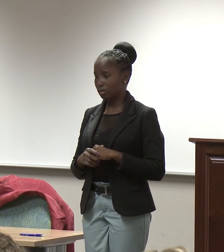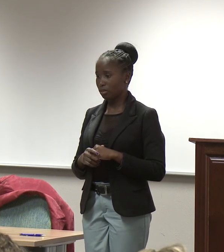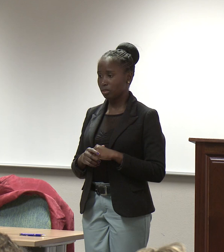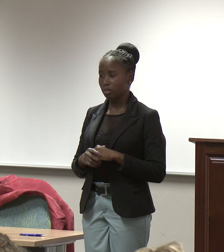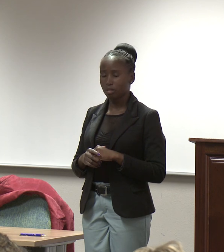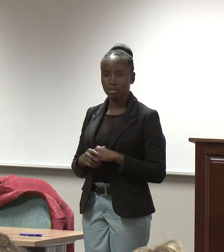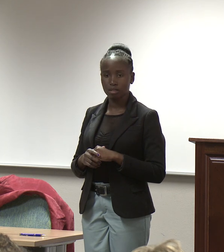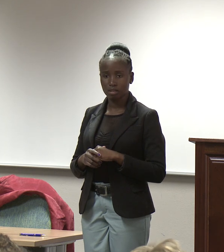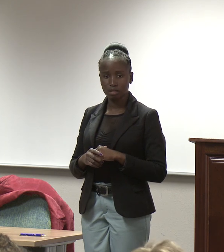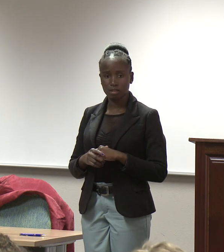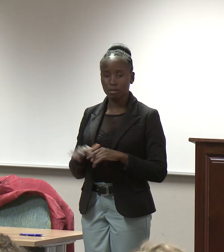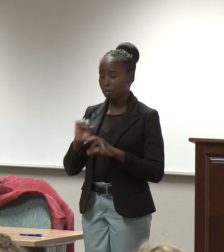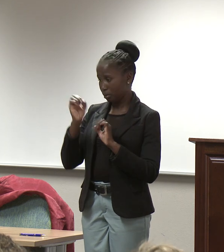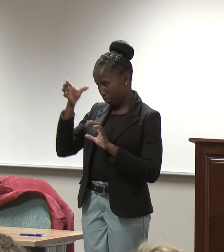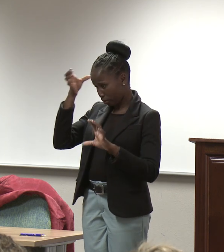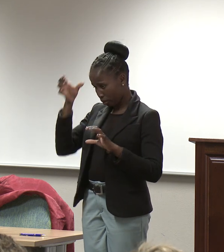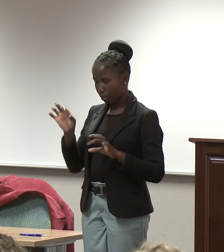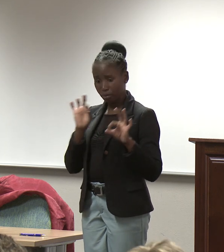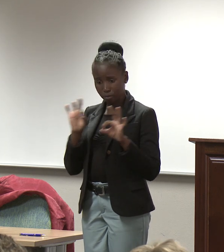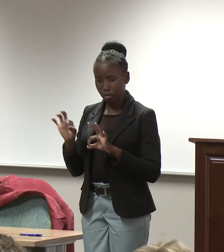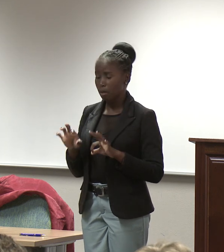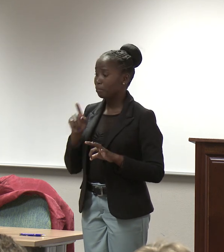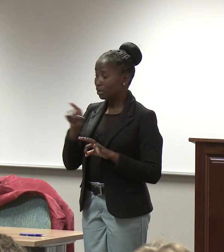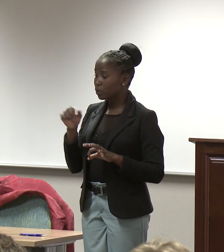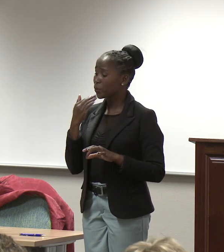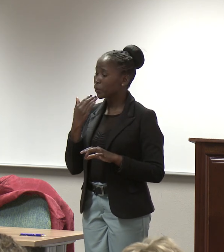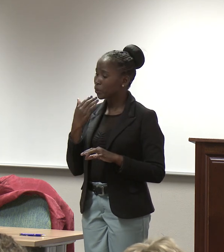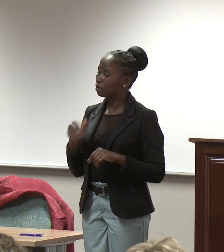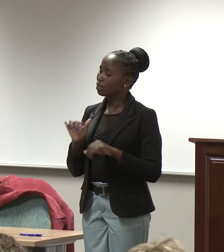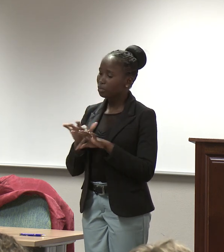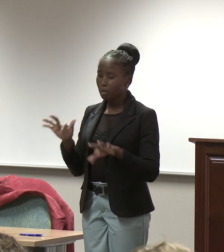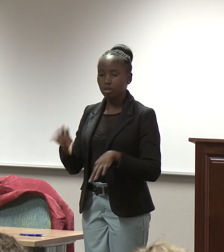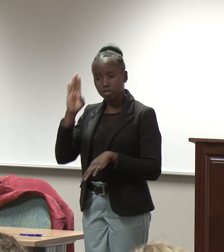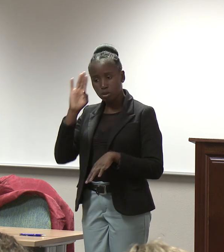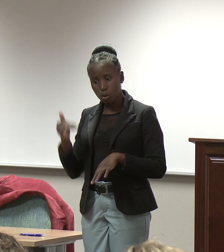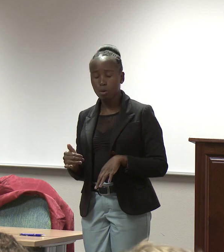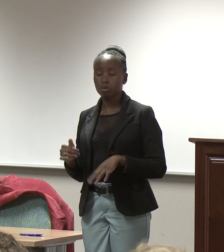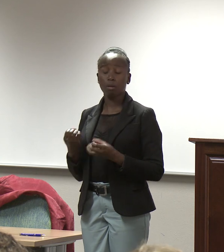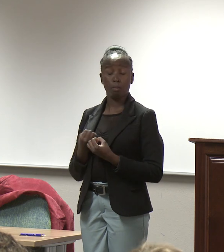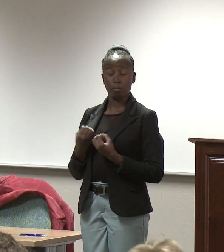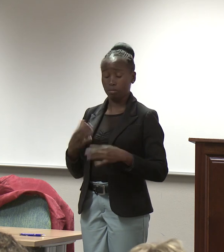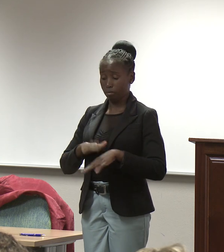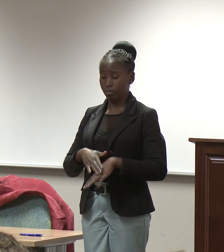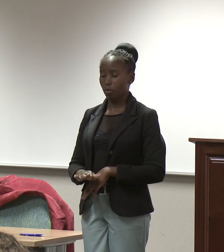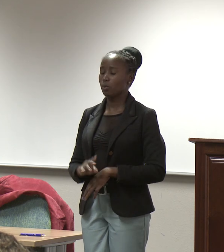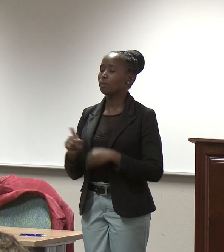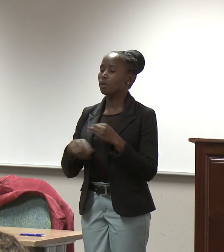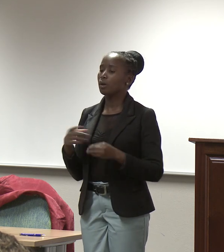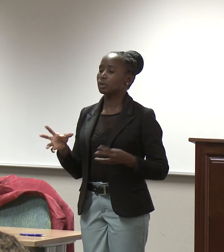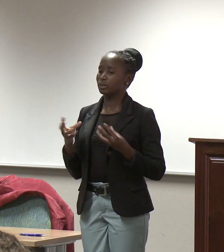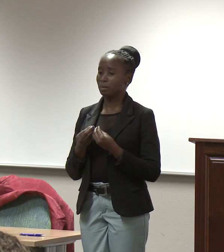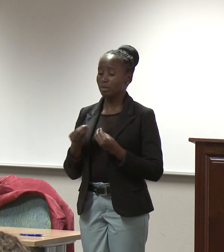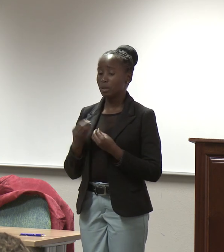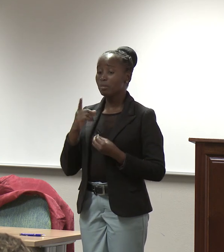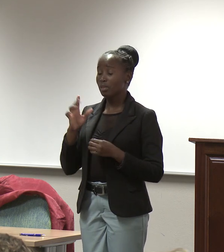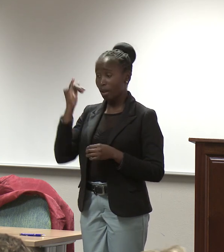producing experts. These are the people that know a lot about something small. The idea of the expert is